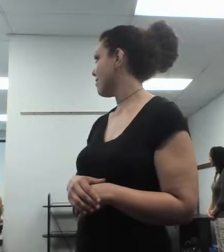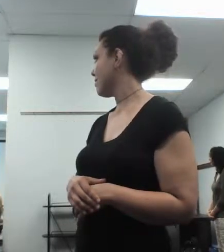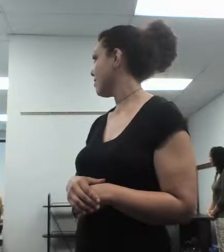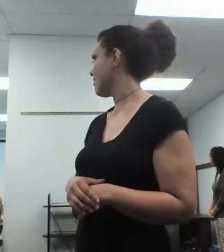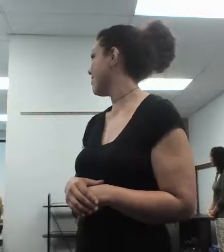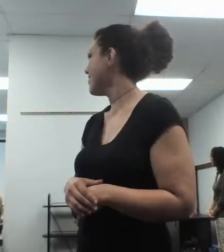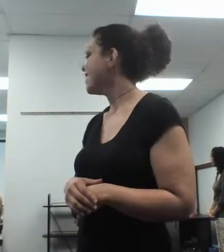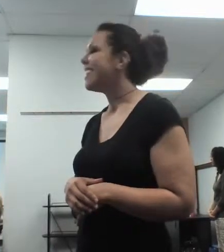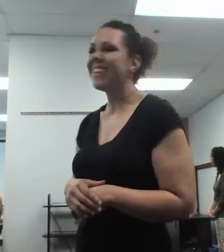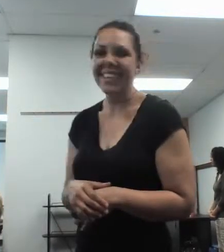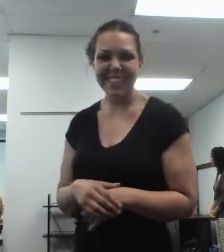pants.